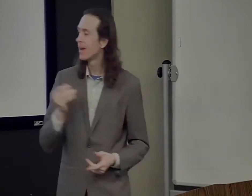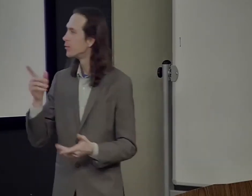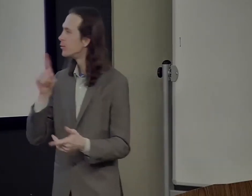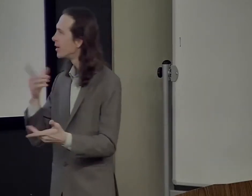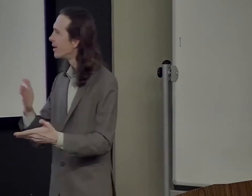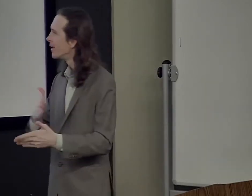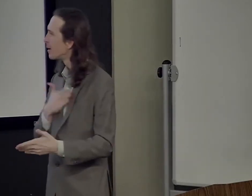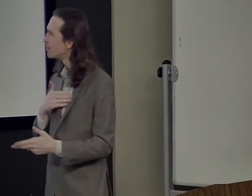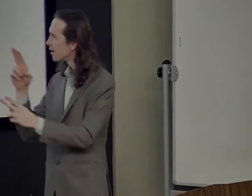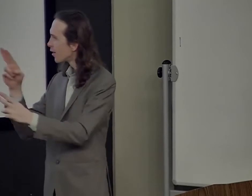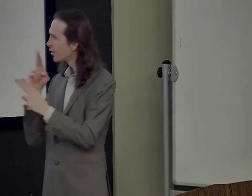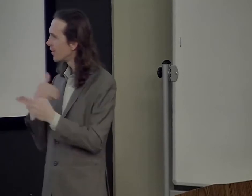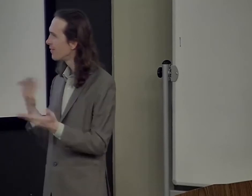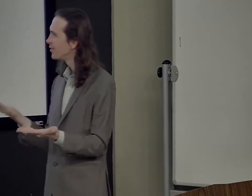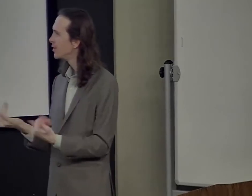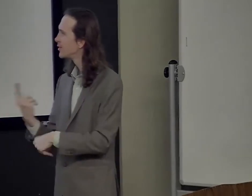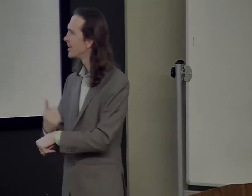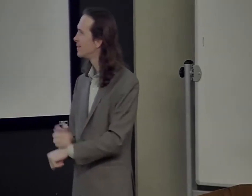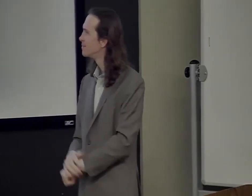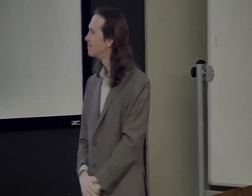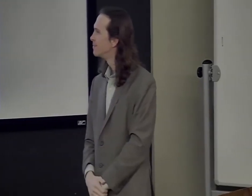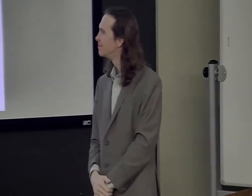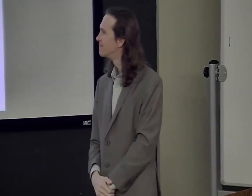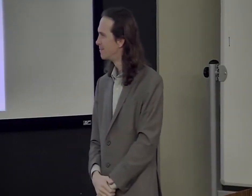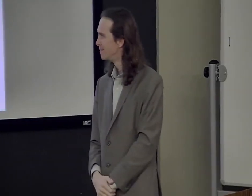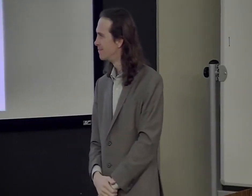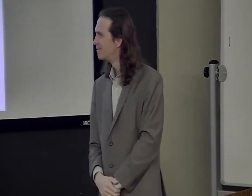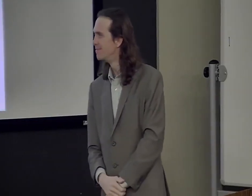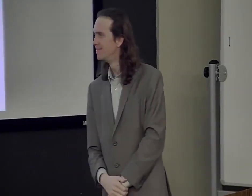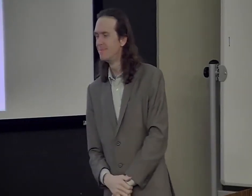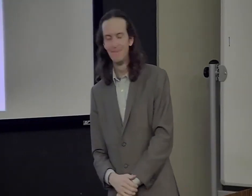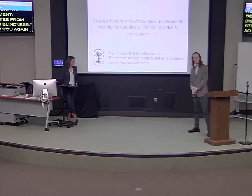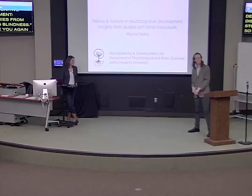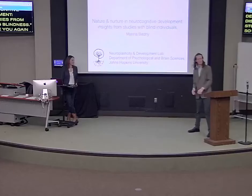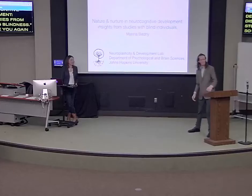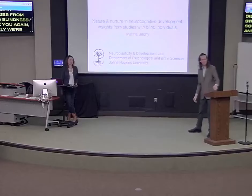So thank you again, and really we're happy and honored to have you here today.